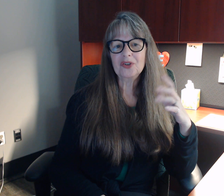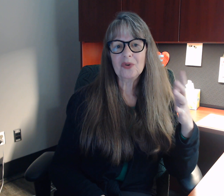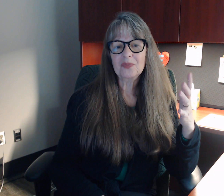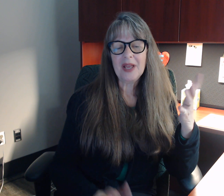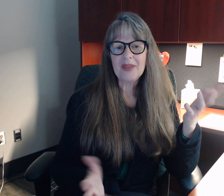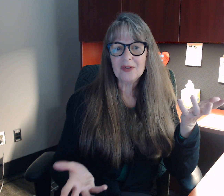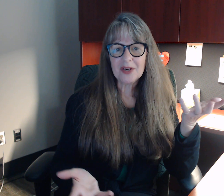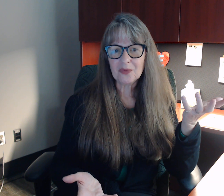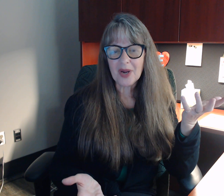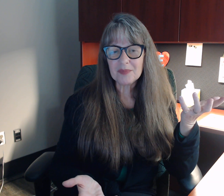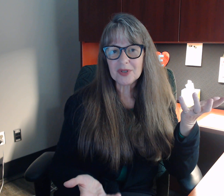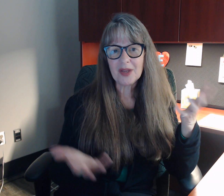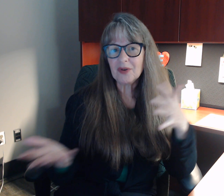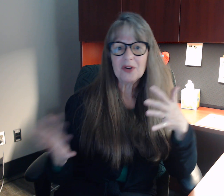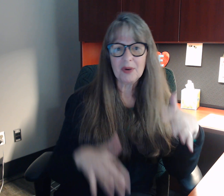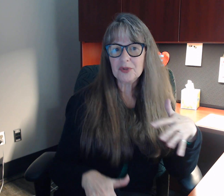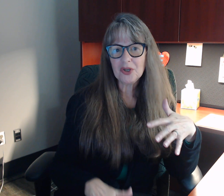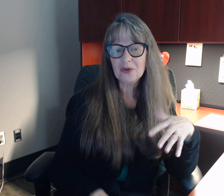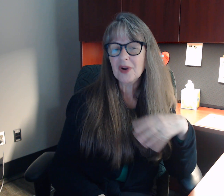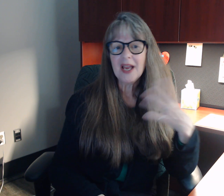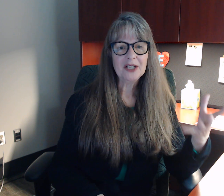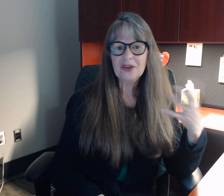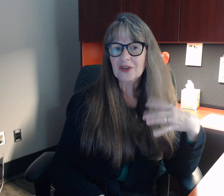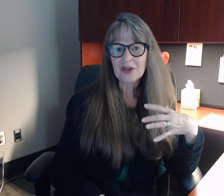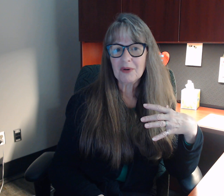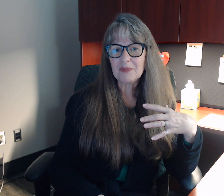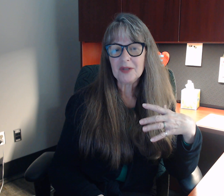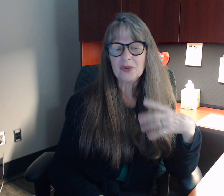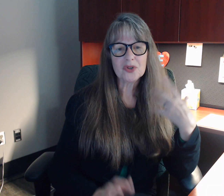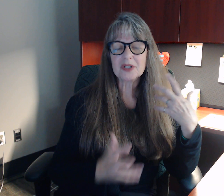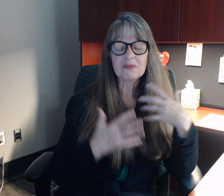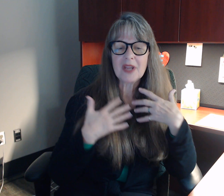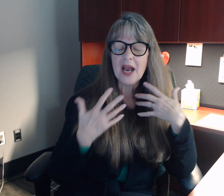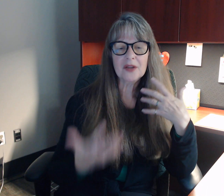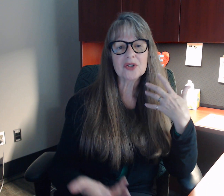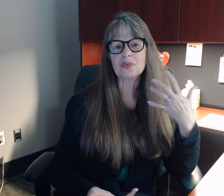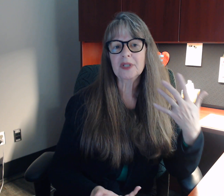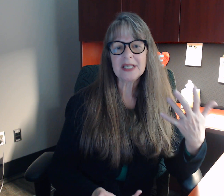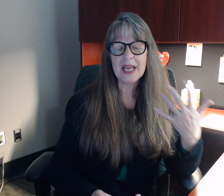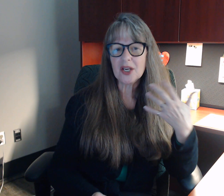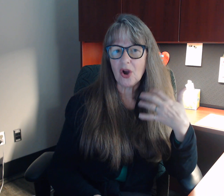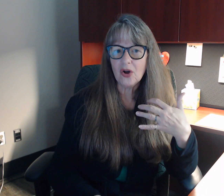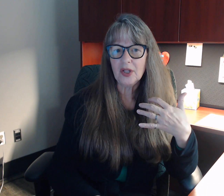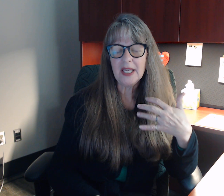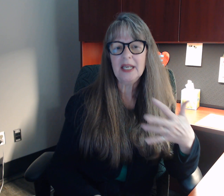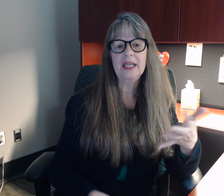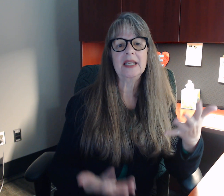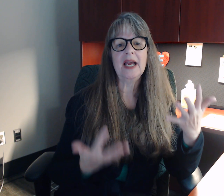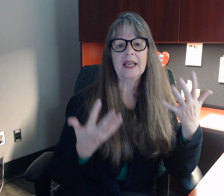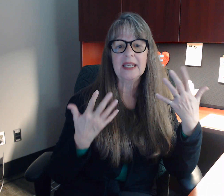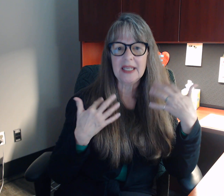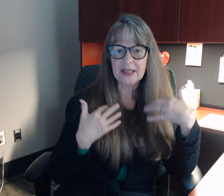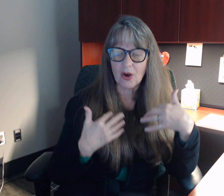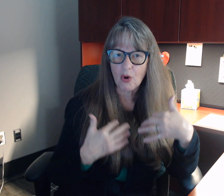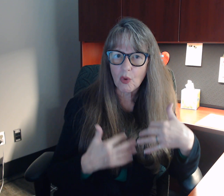don't interrupt you, and you don't interrupt them. You just kind of just really take it all in and kind of get the